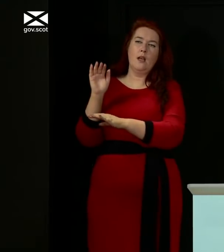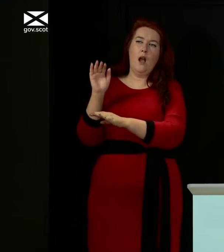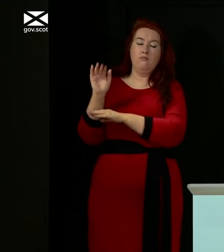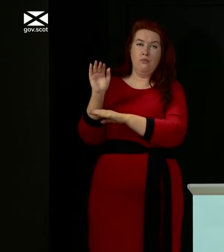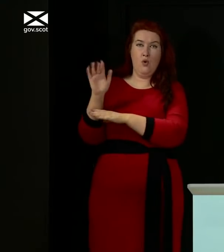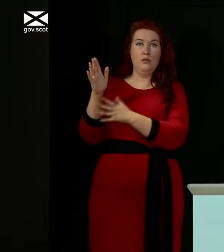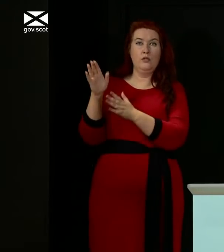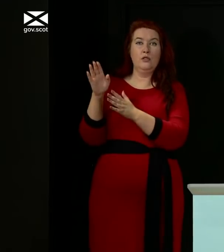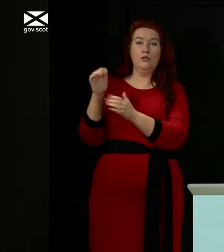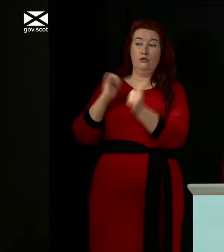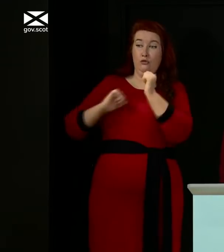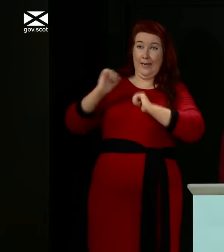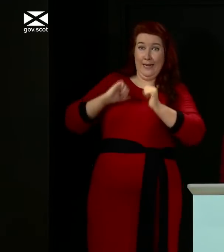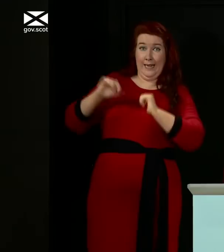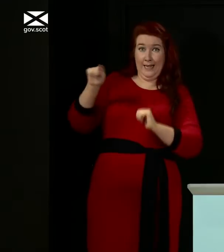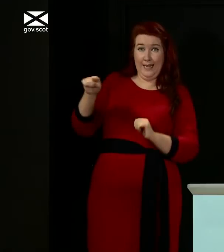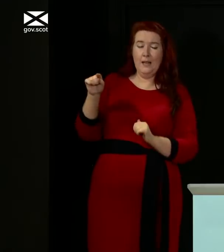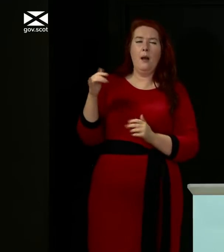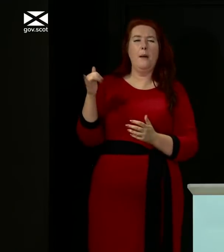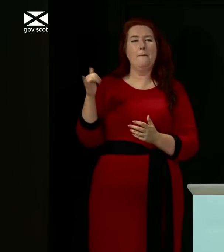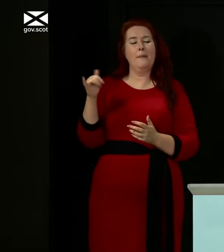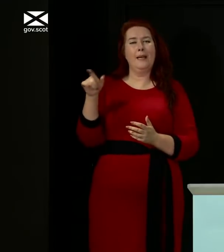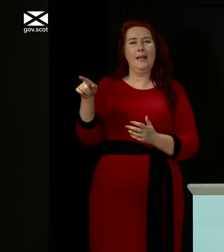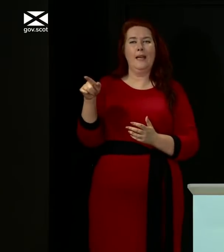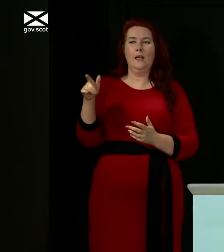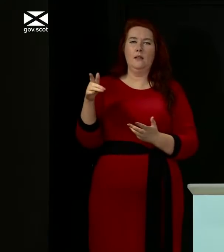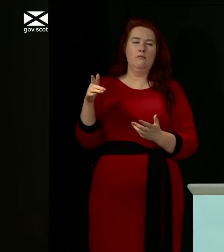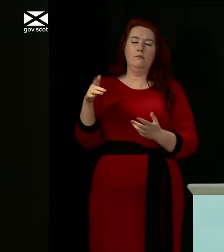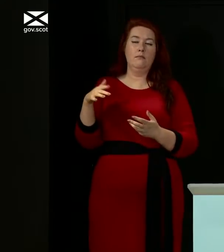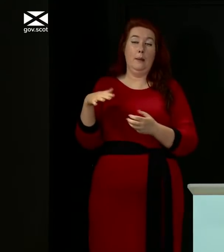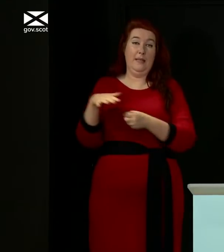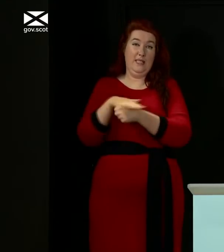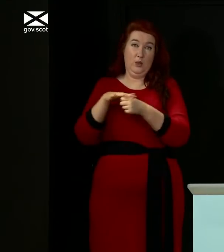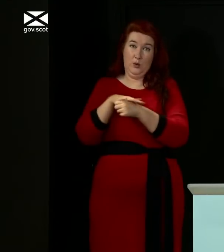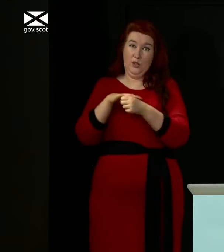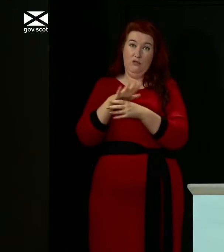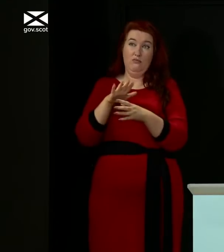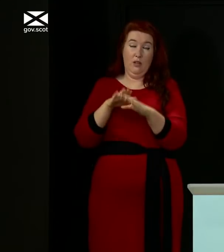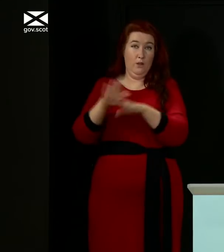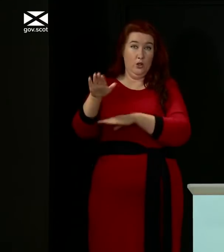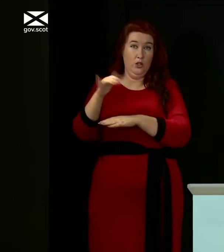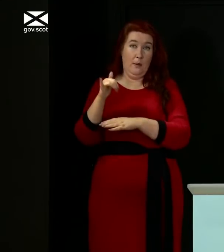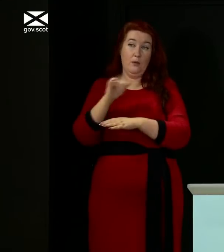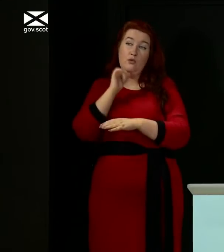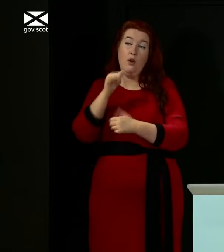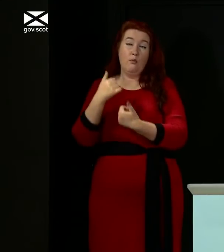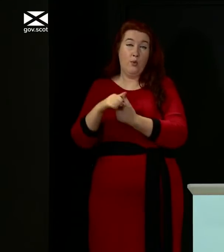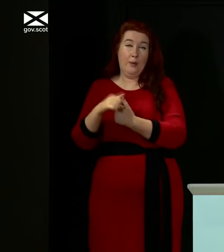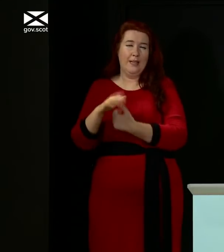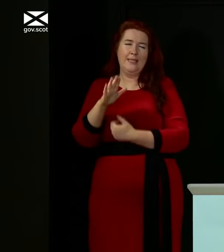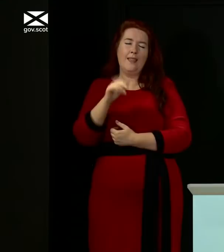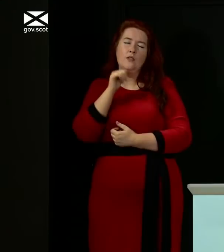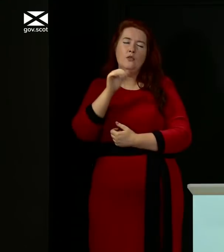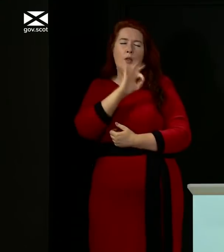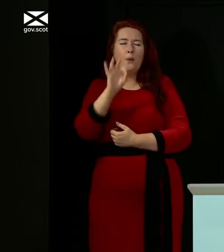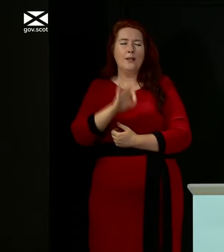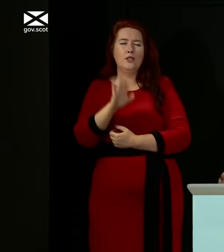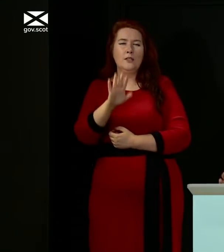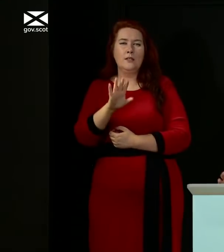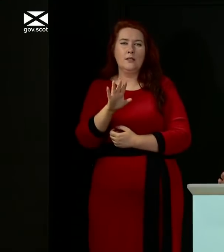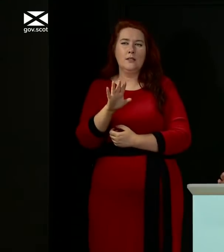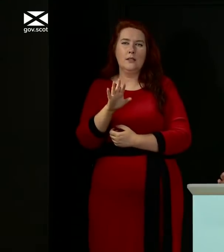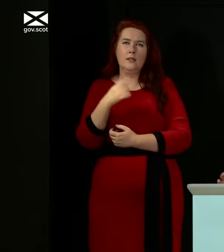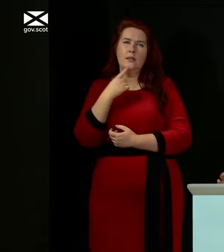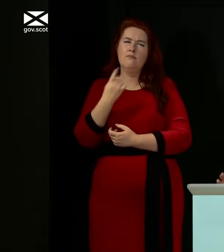camp. It may be, given the changed circumstances in future, that won't be appropriate. But that's not really the question. What